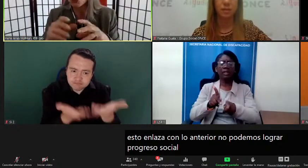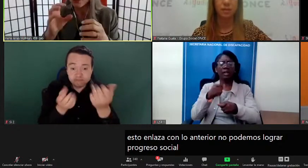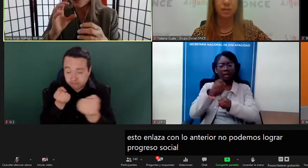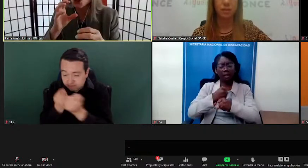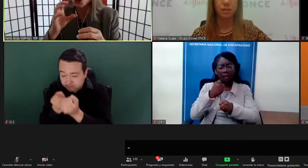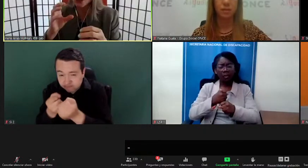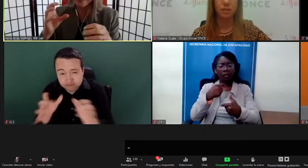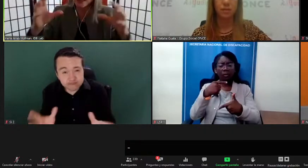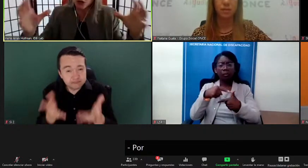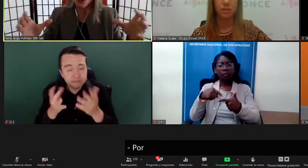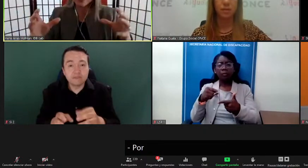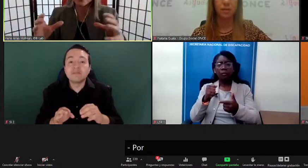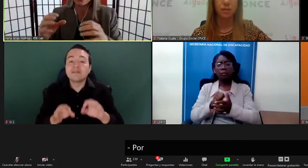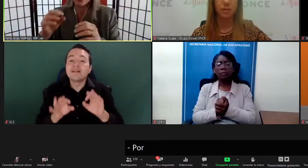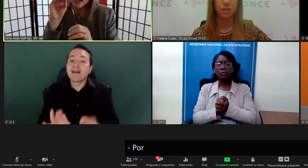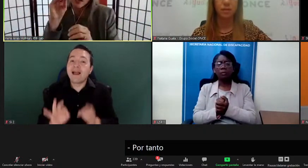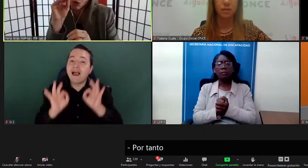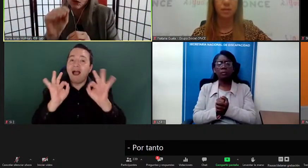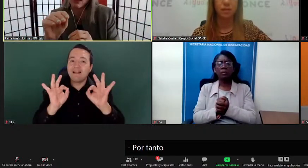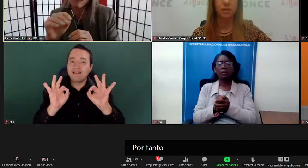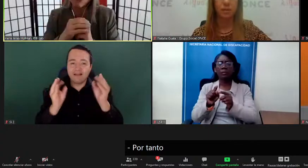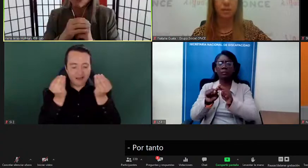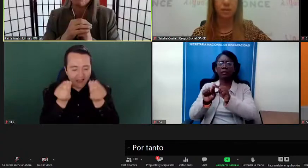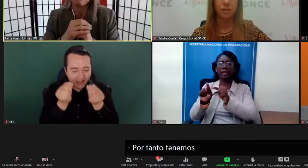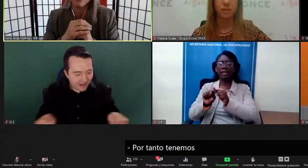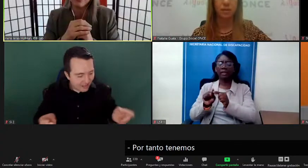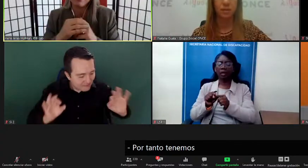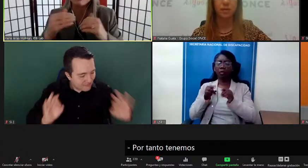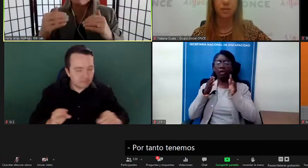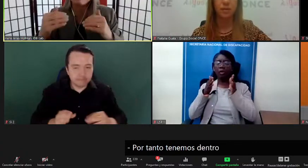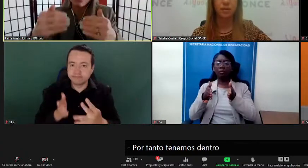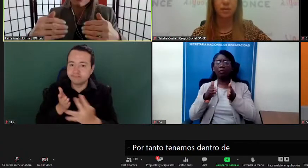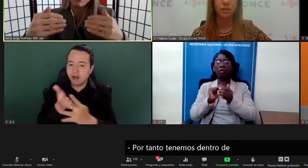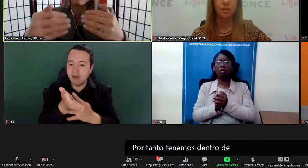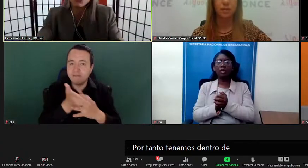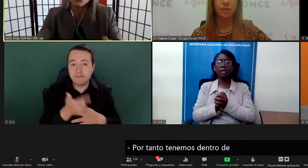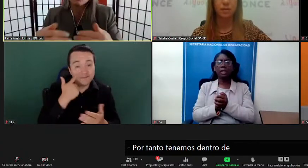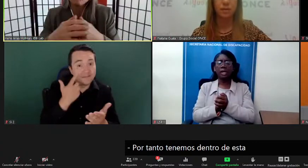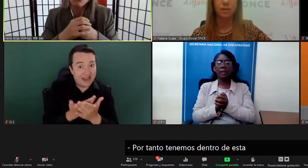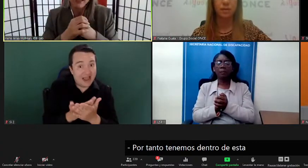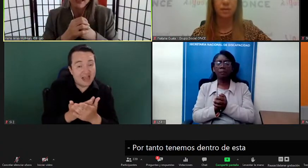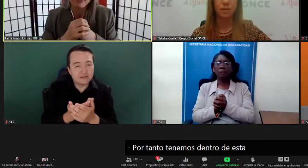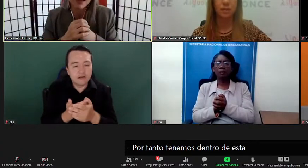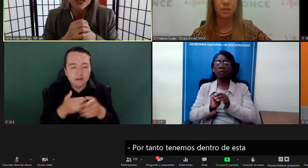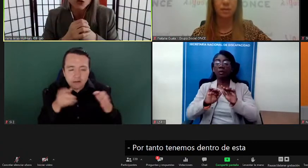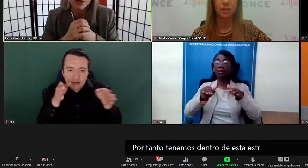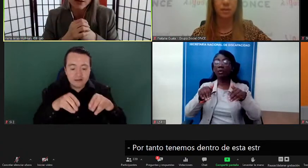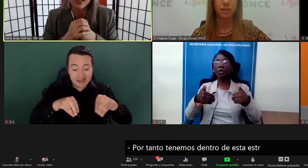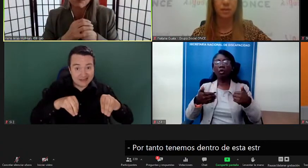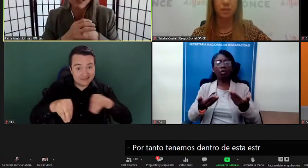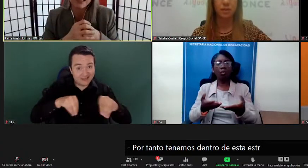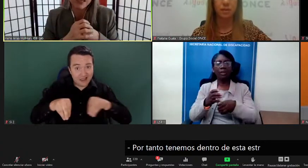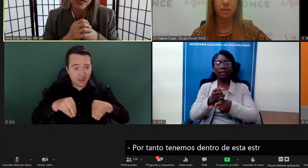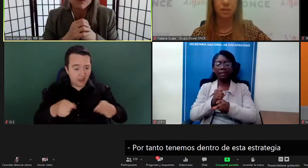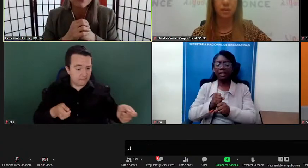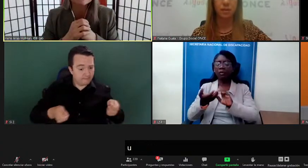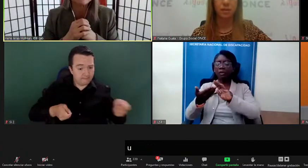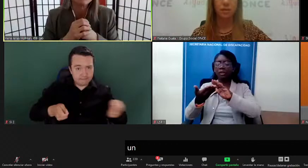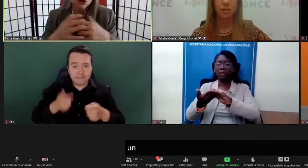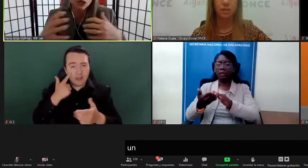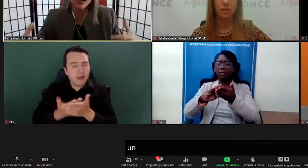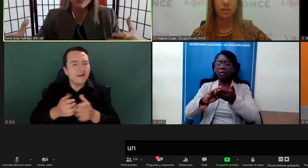good work opportunities and within this strategy we have a deliberate approach on